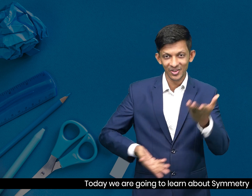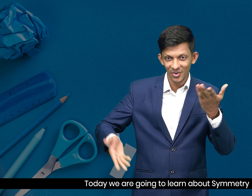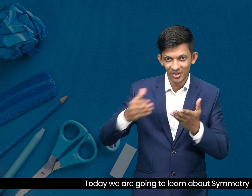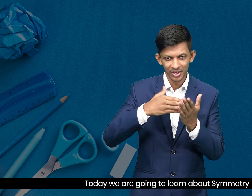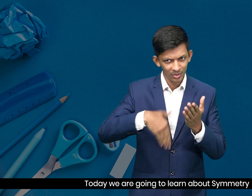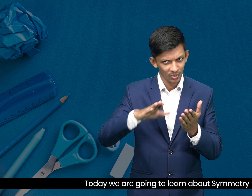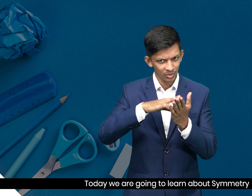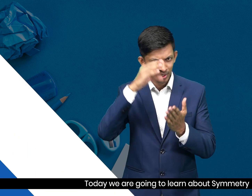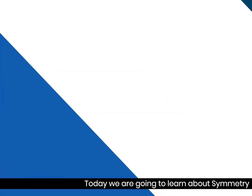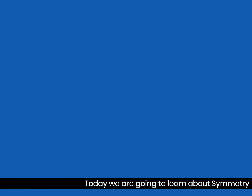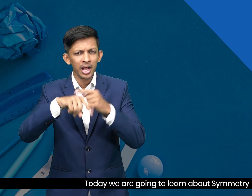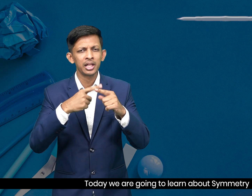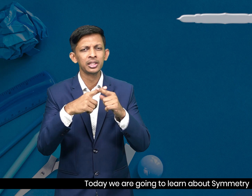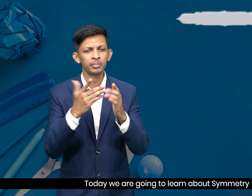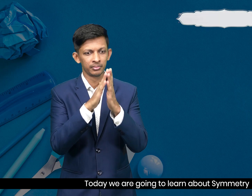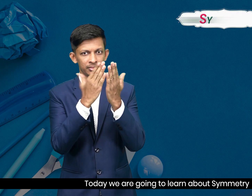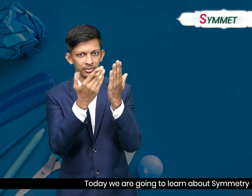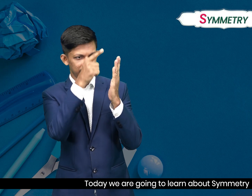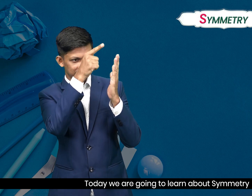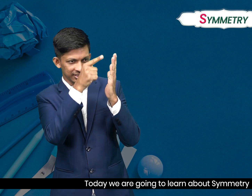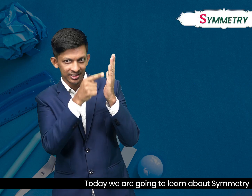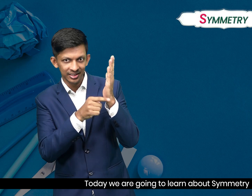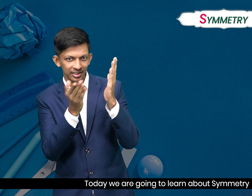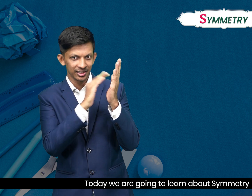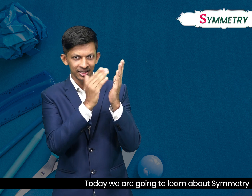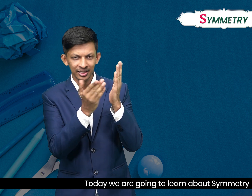Today we are going to learn about symmetry.